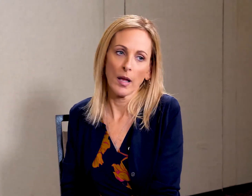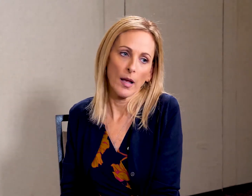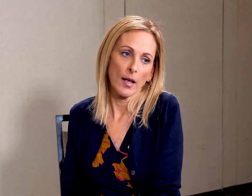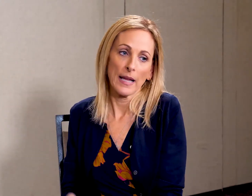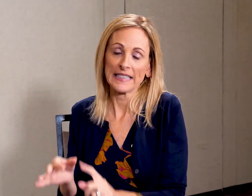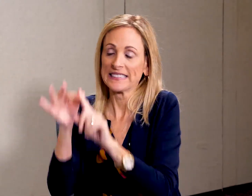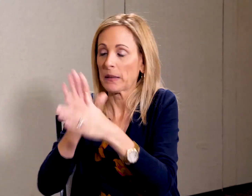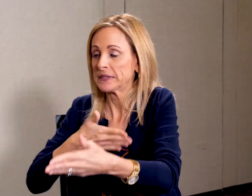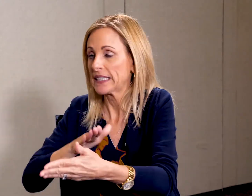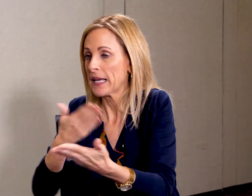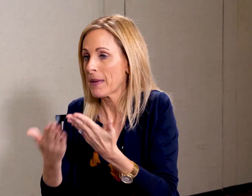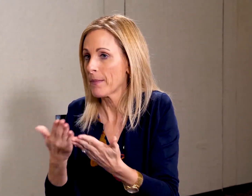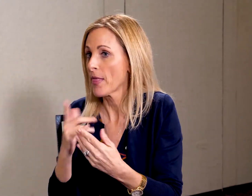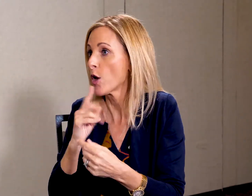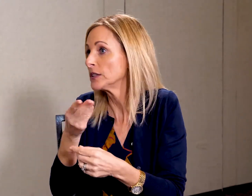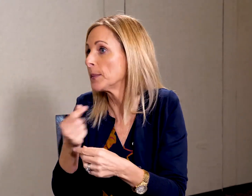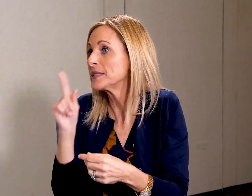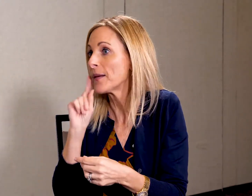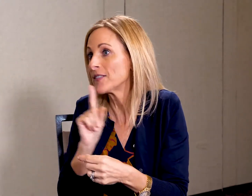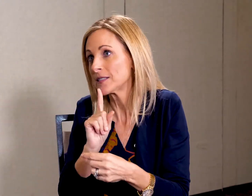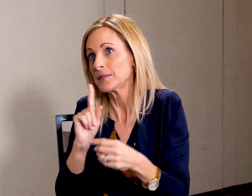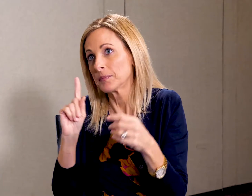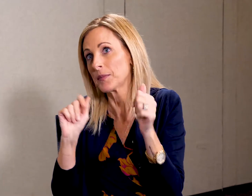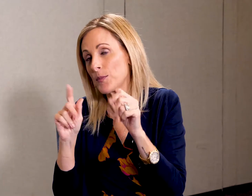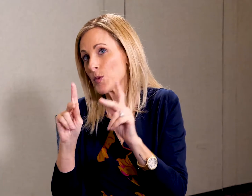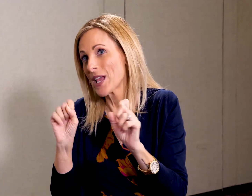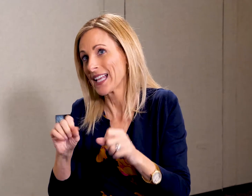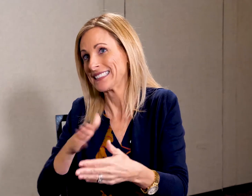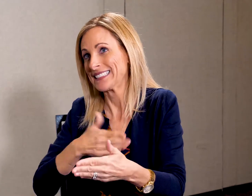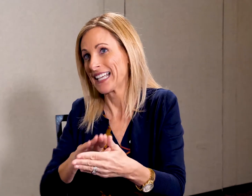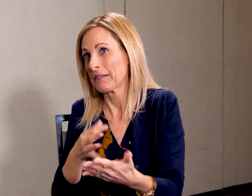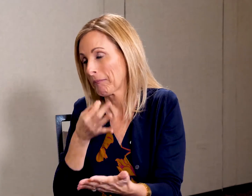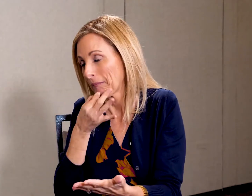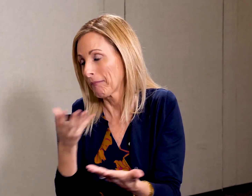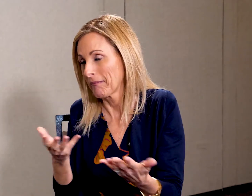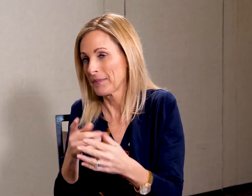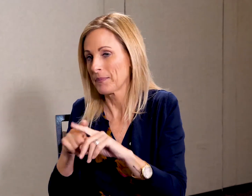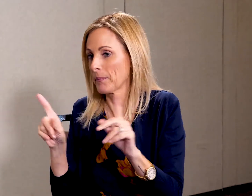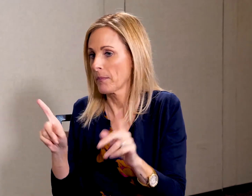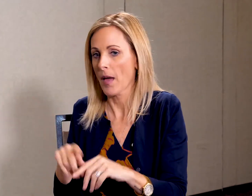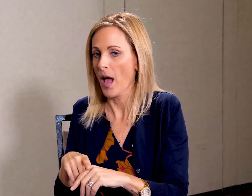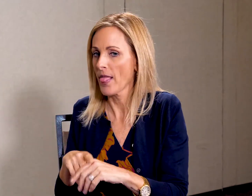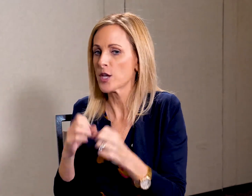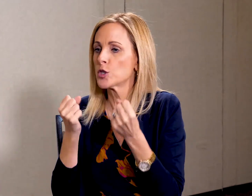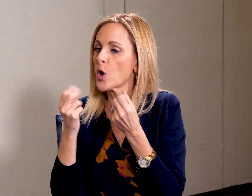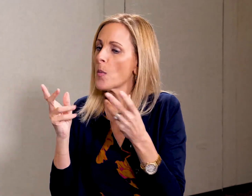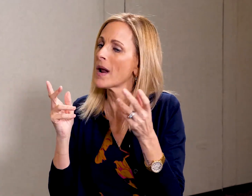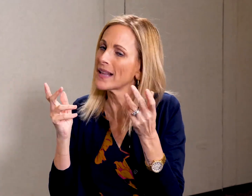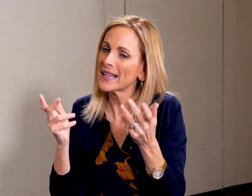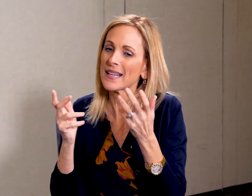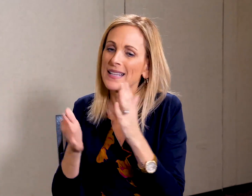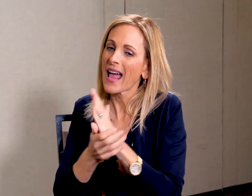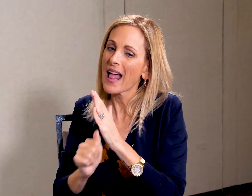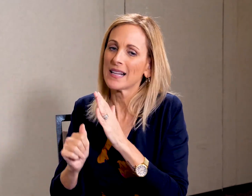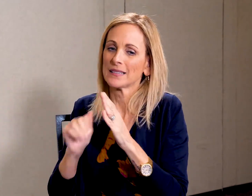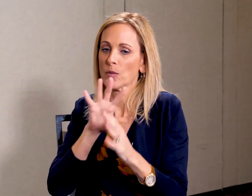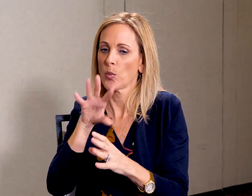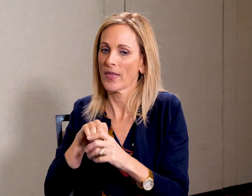roles. Maybe we can't be singers as deaf people, maybe some can, but there are so many